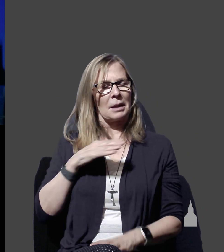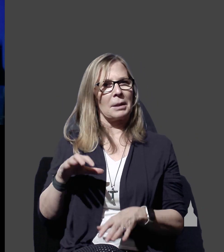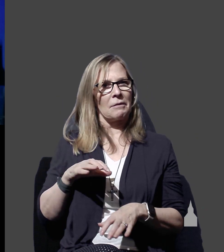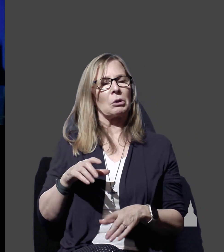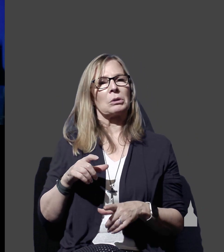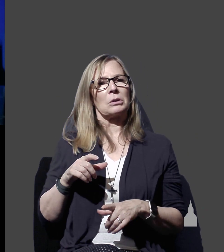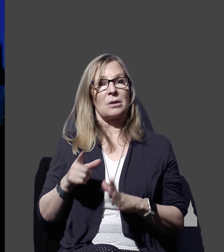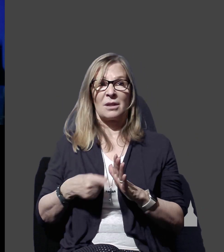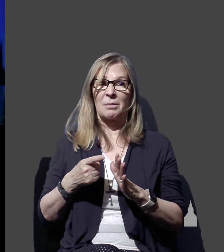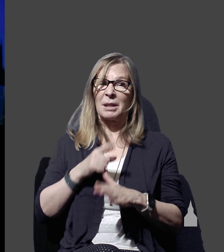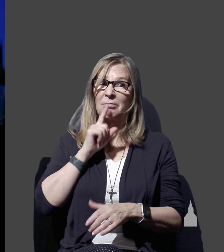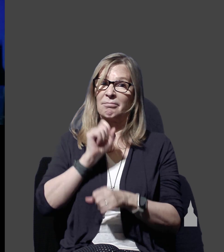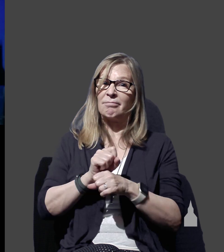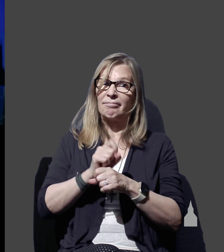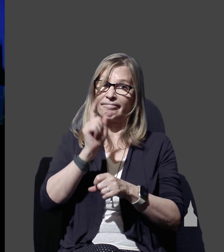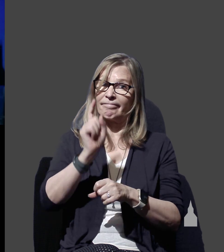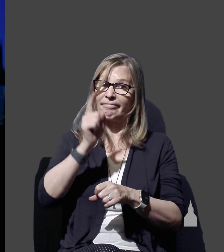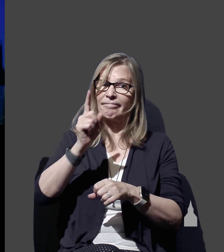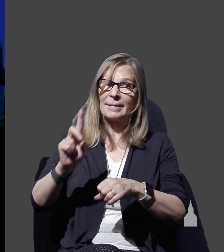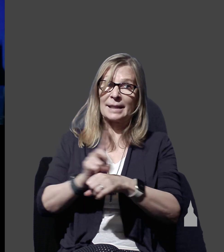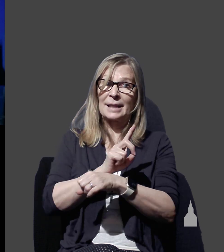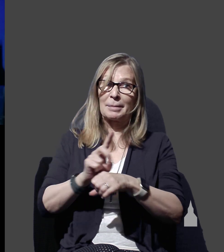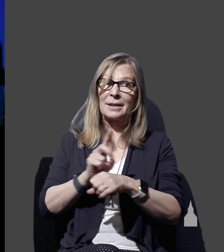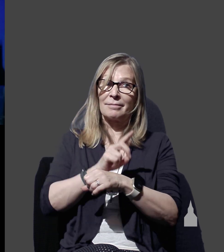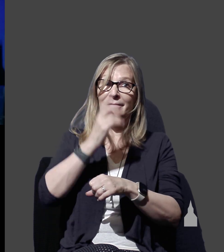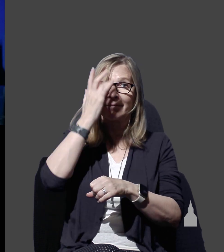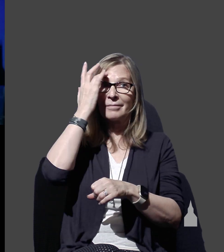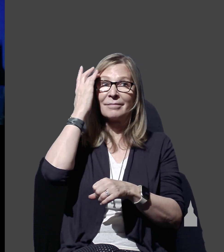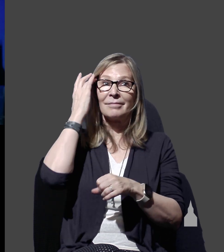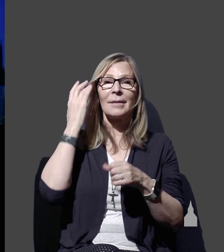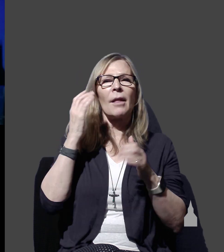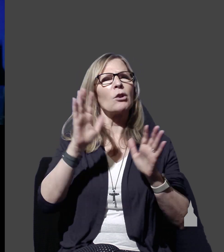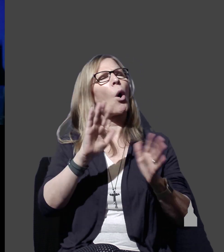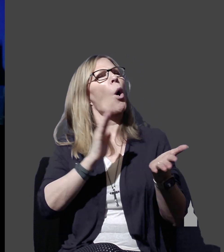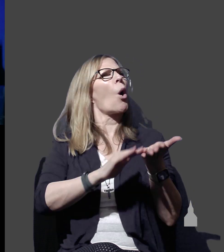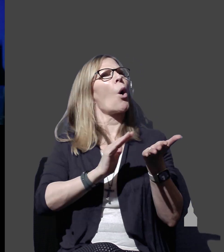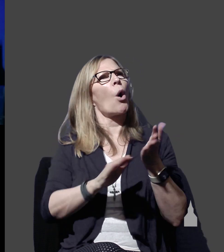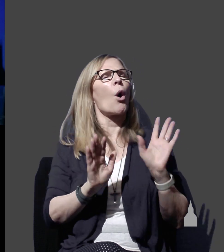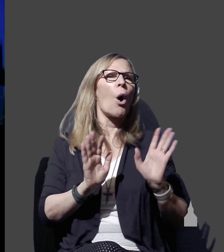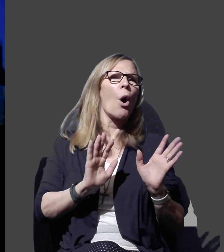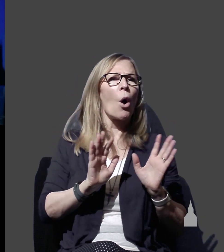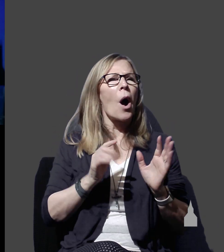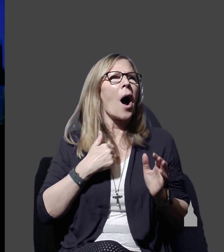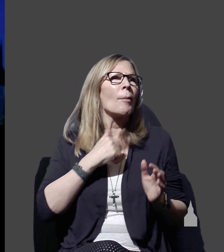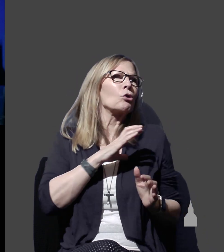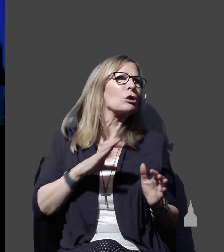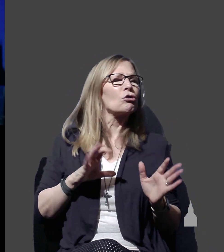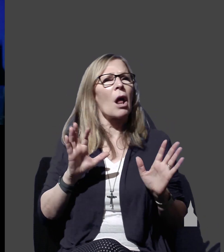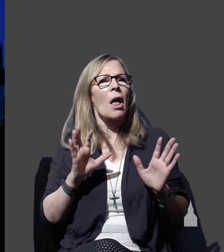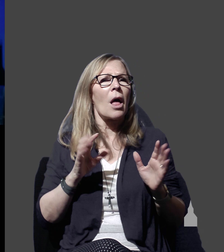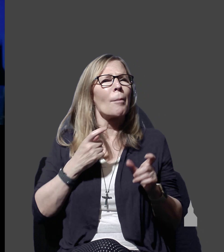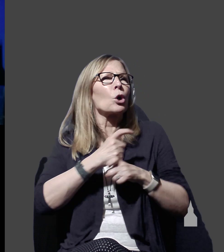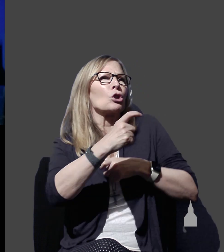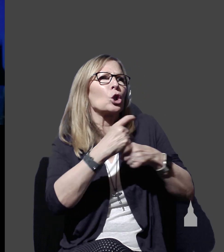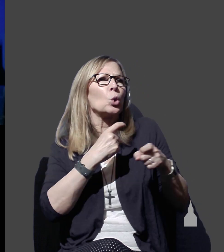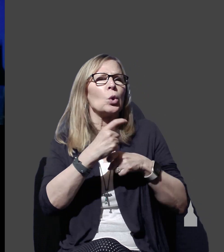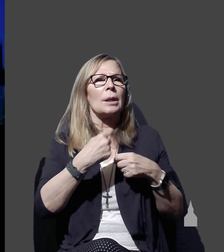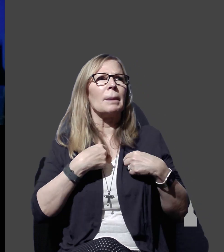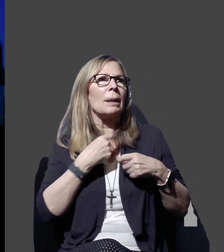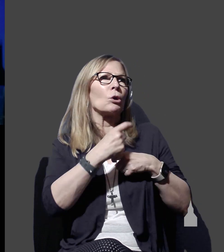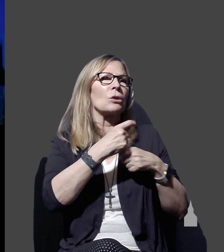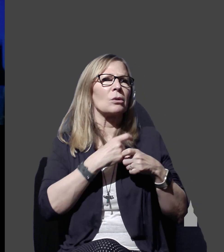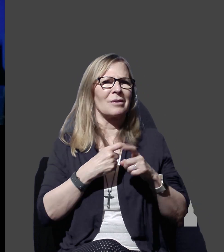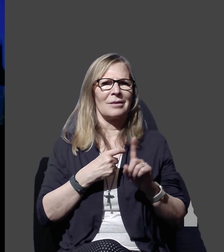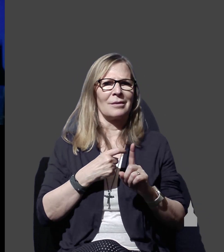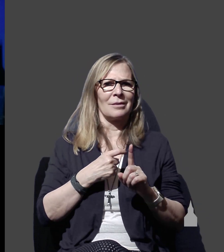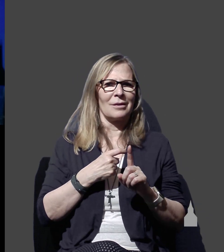Sometimes it was legitimate discipline, and they tried to justify that I'm being persecuted, and it's like, you're not being persecuted, you're just a bad employee.